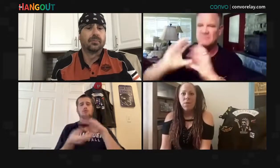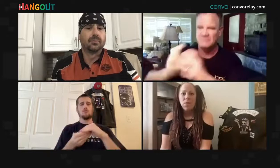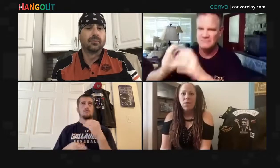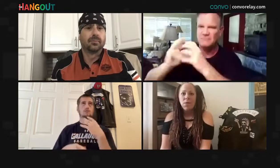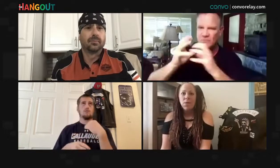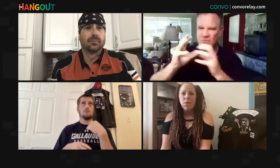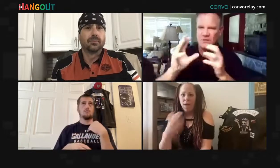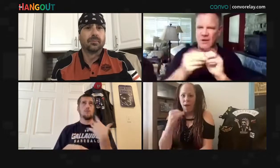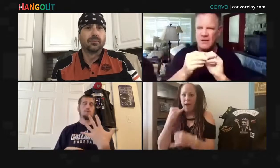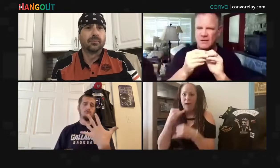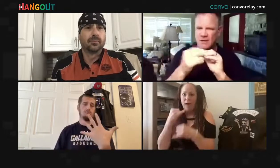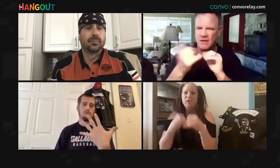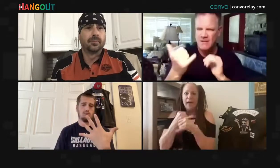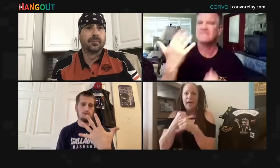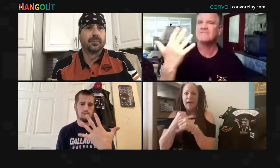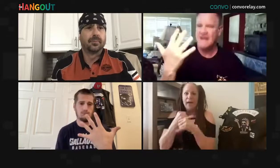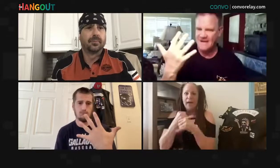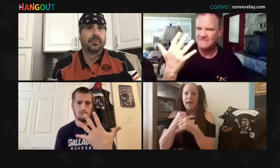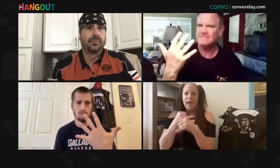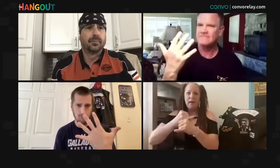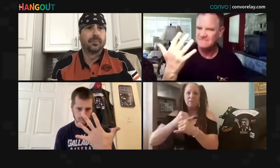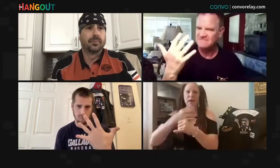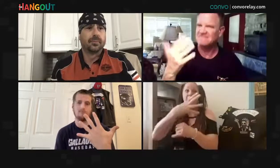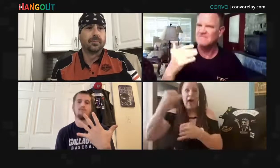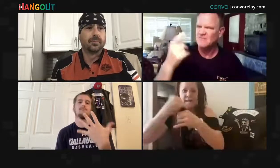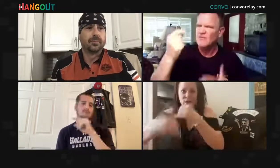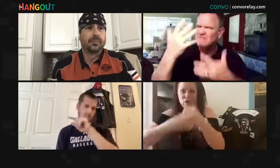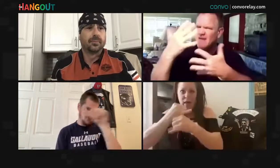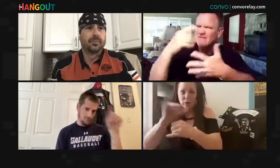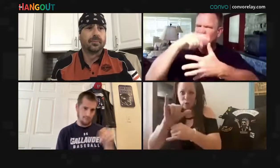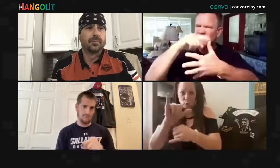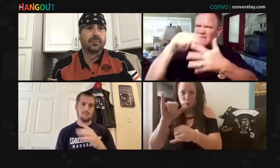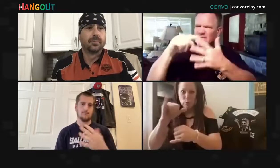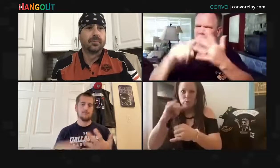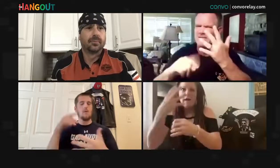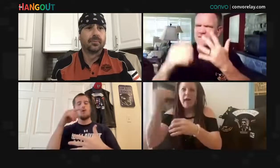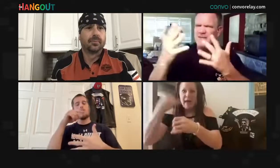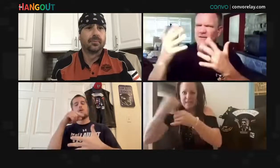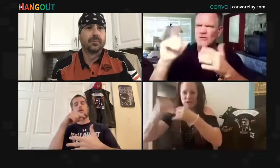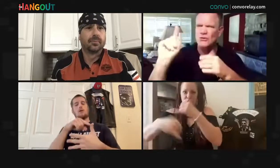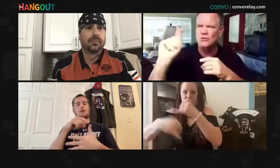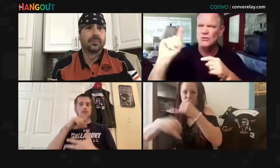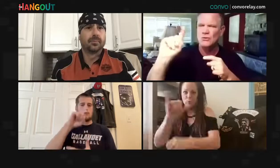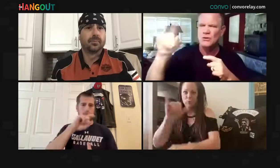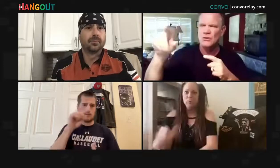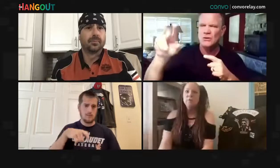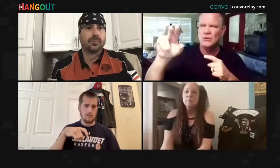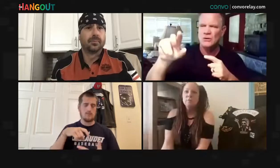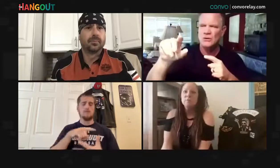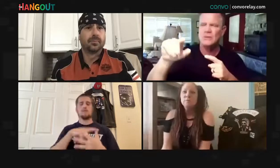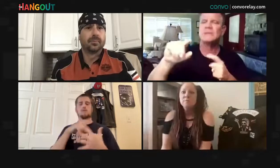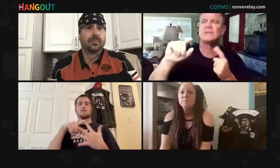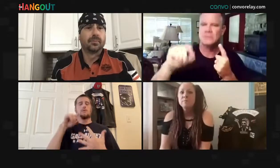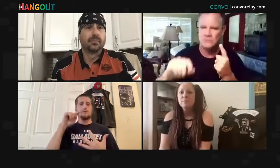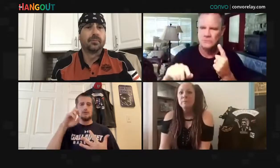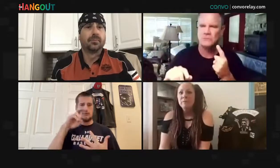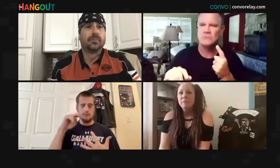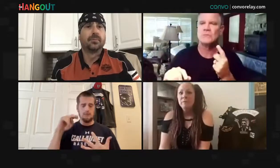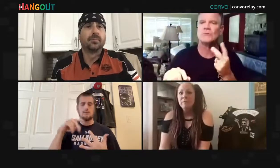have chapters. We have 5 total chapters. So, yeah, this is And Sean. What are the 5? so we